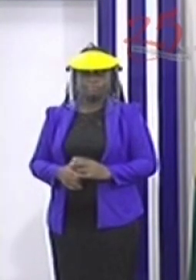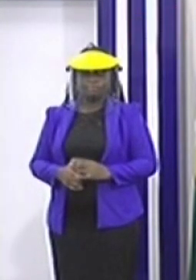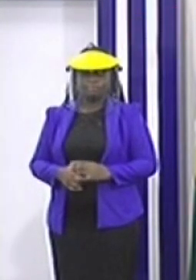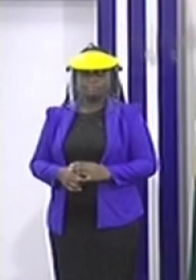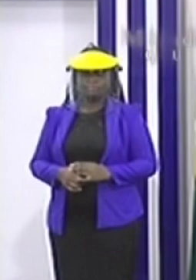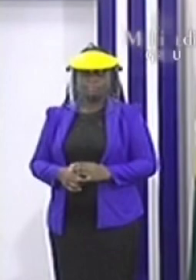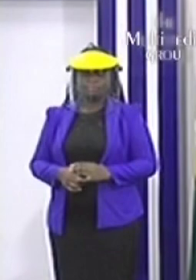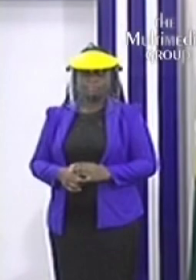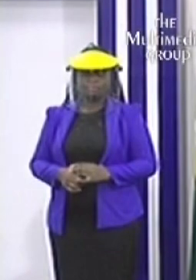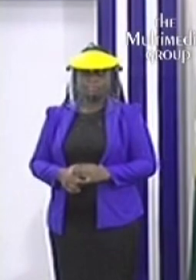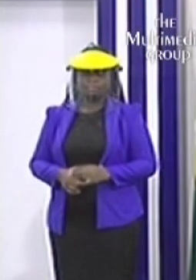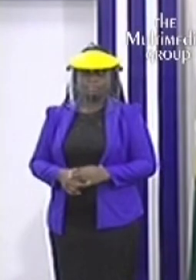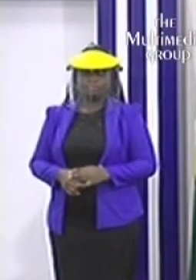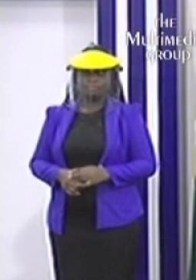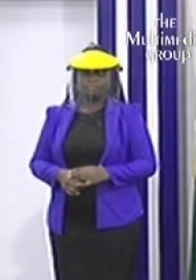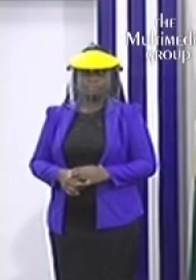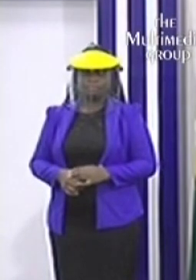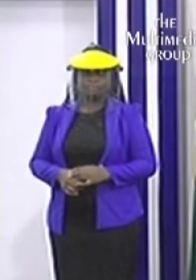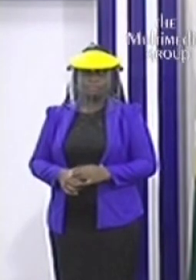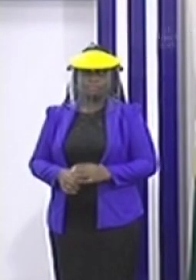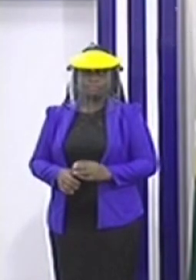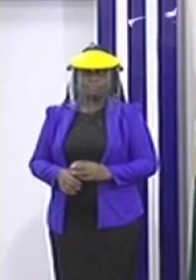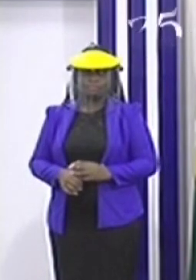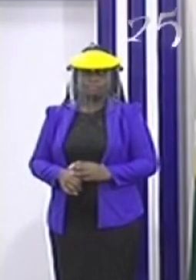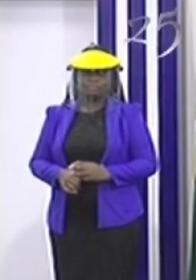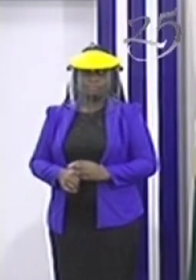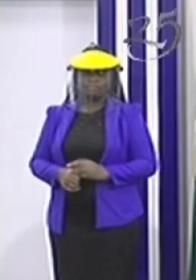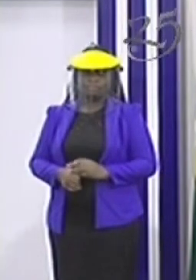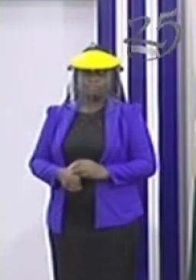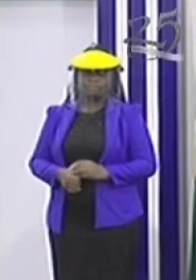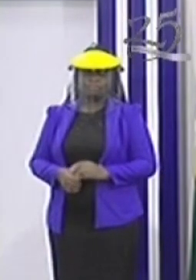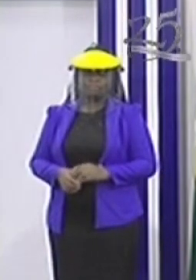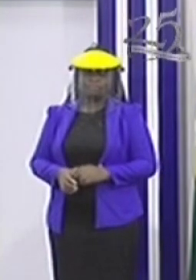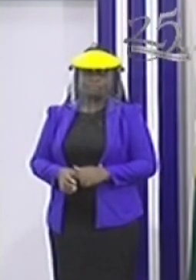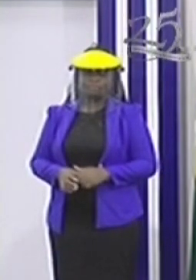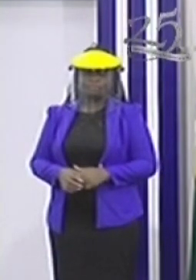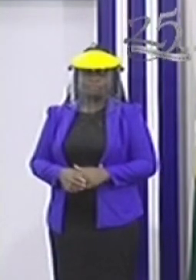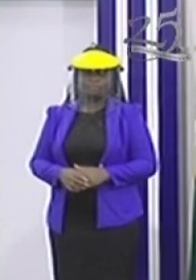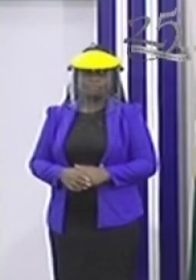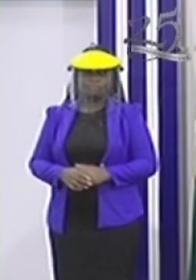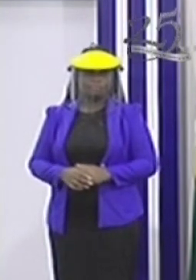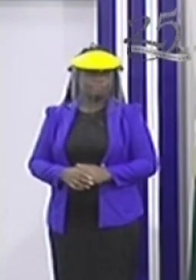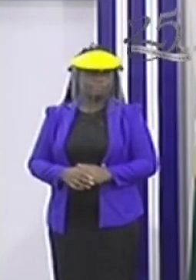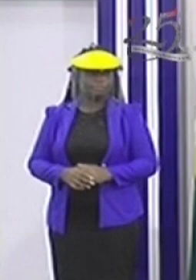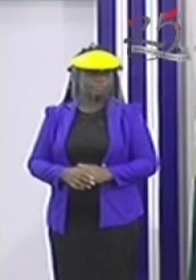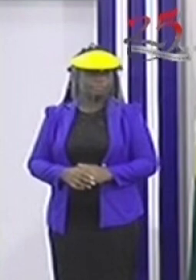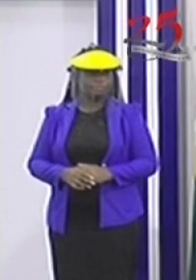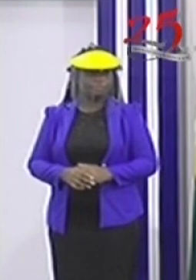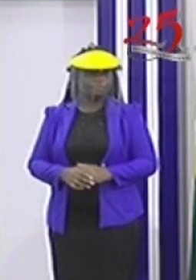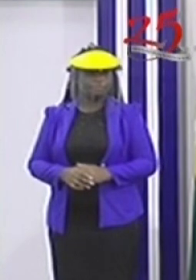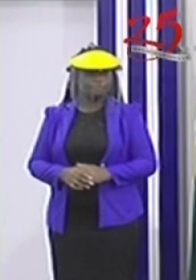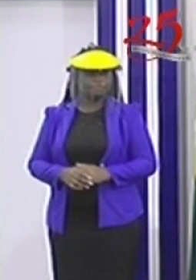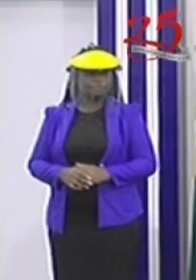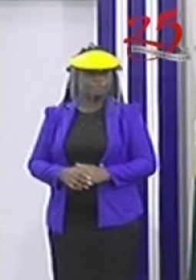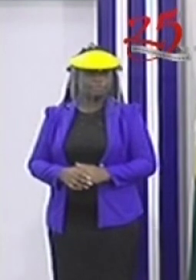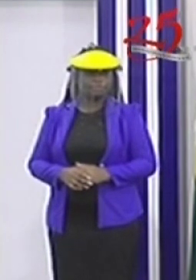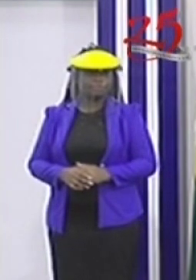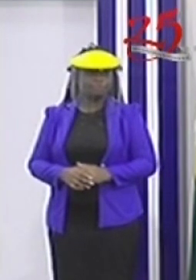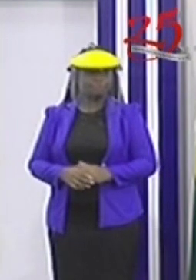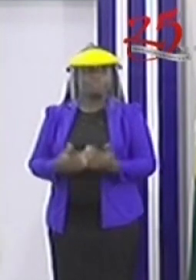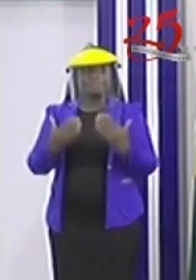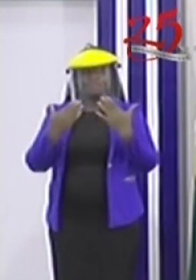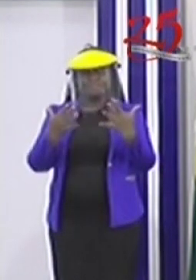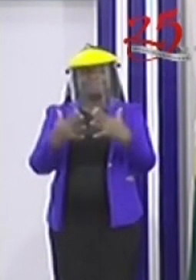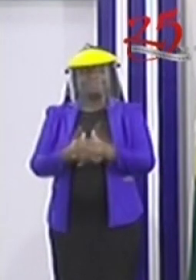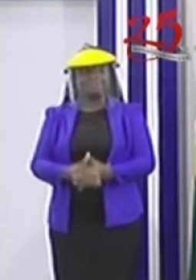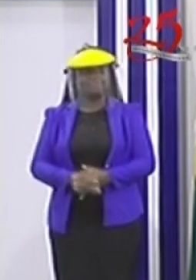and ensuring that these things are put in place so we don't have the number increasing more. Thank you. Thank